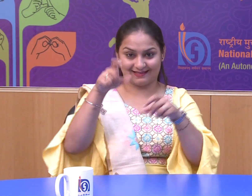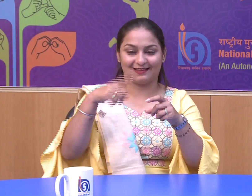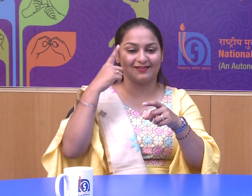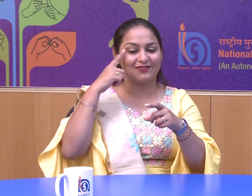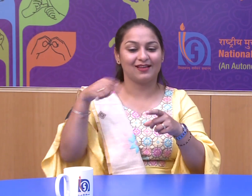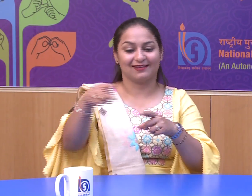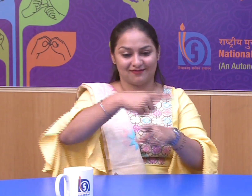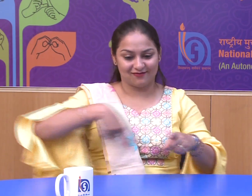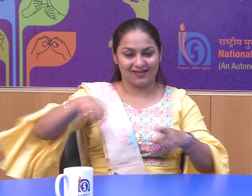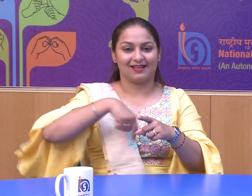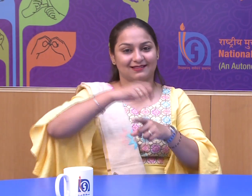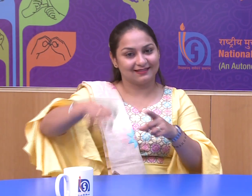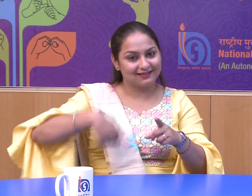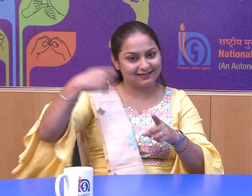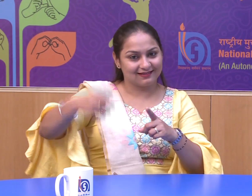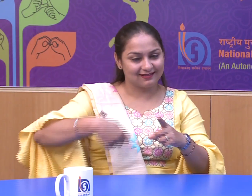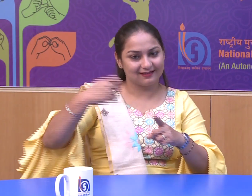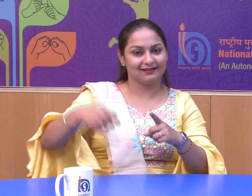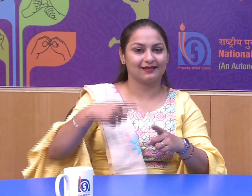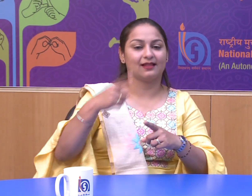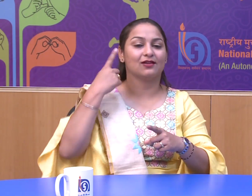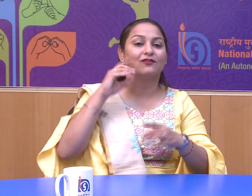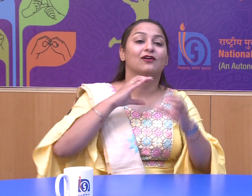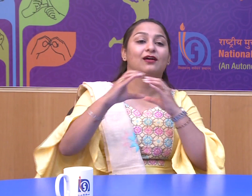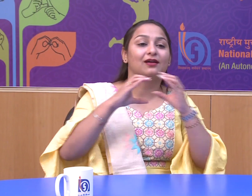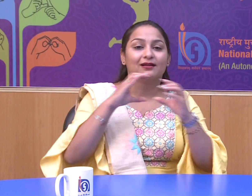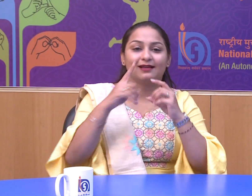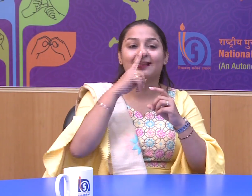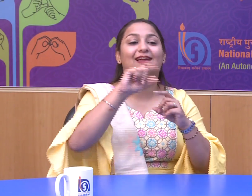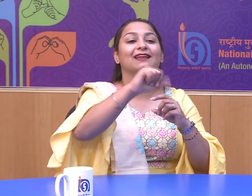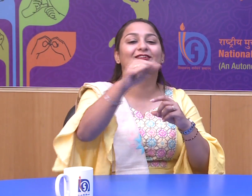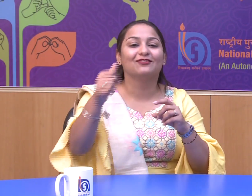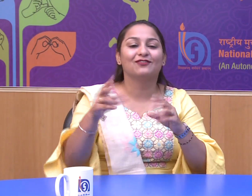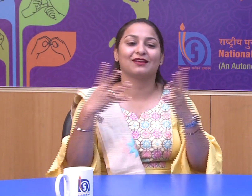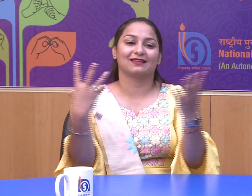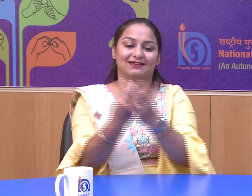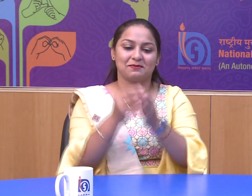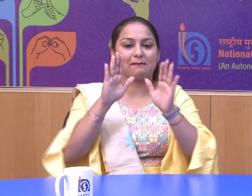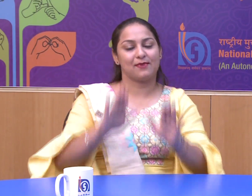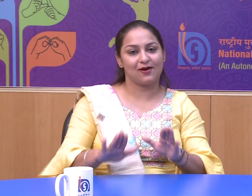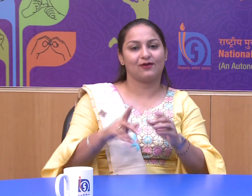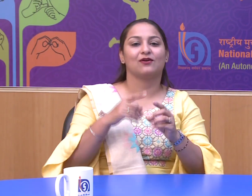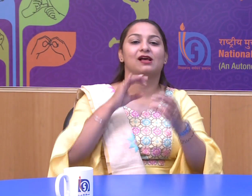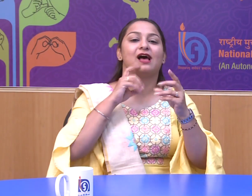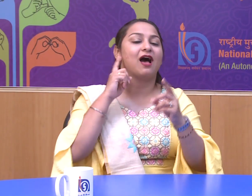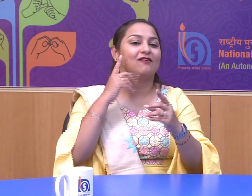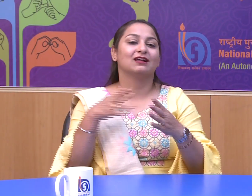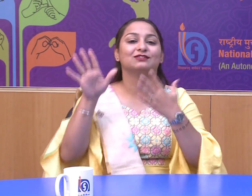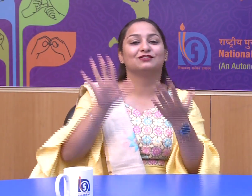wheels, accompanied by their other ladies, would sit together and sing till late